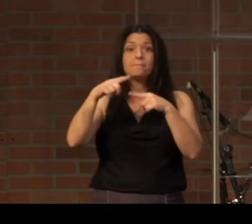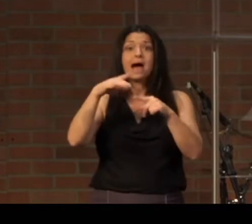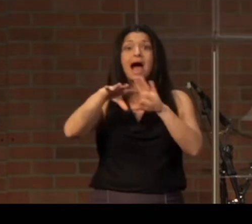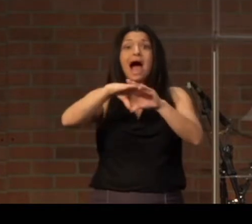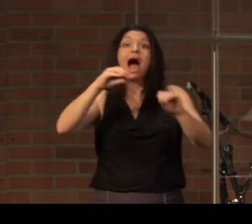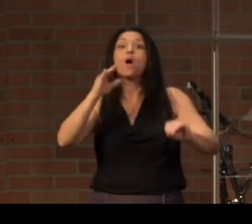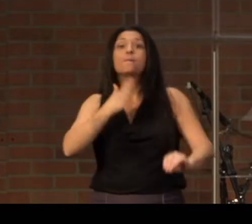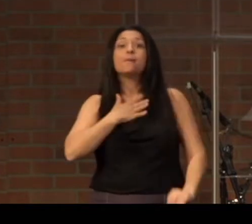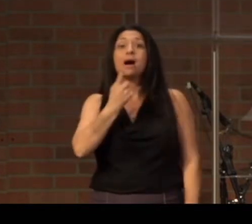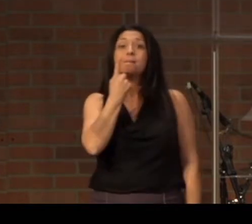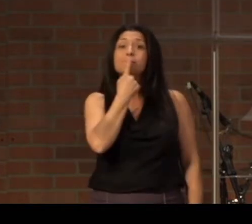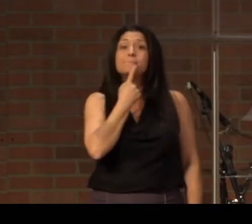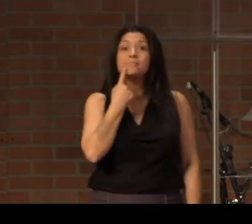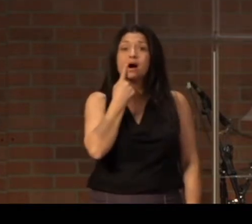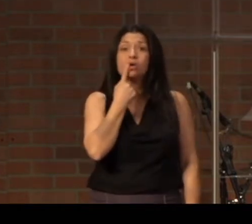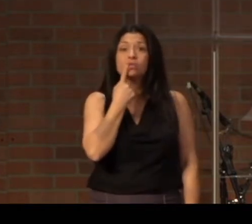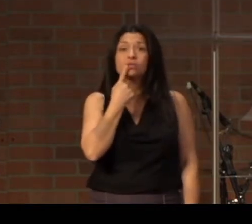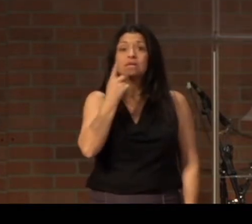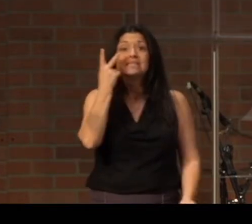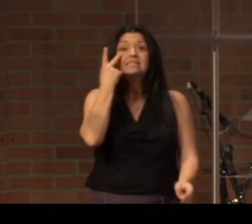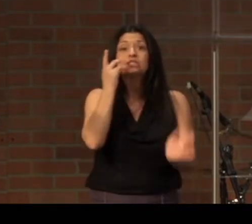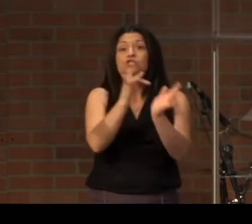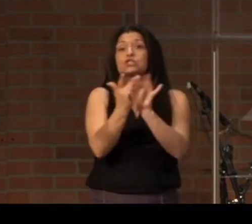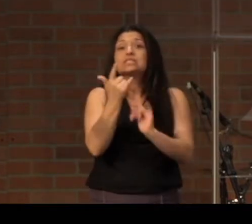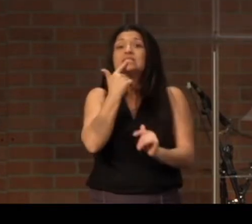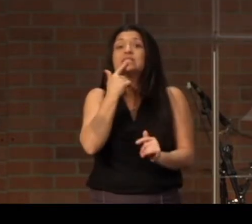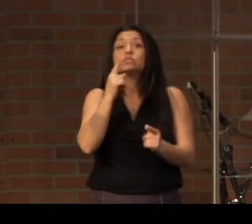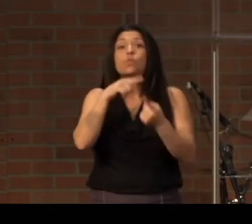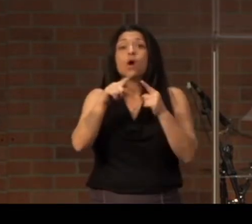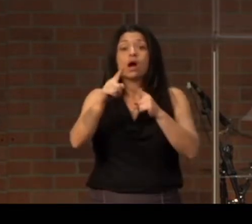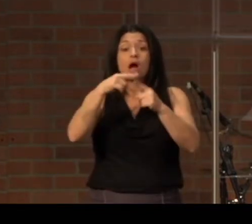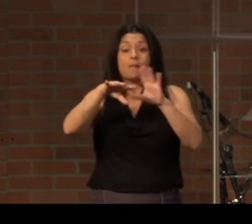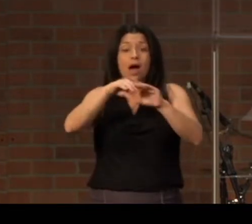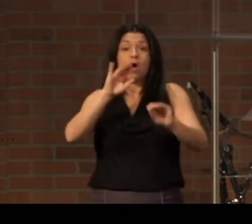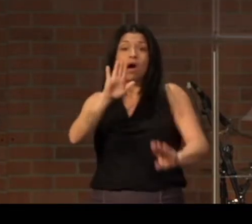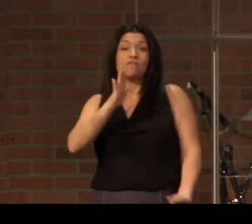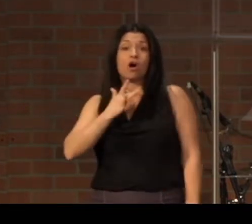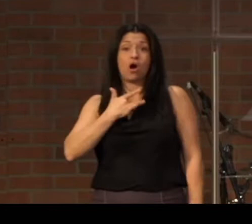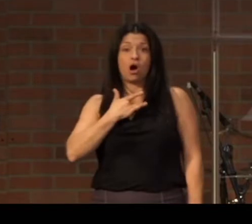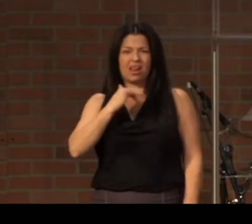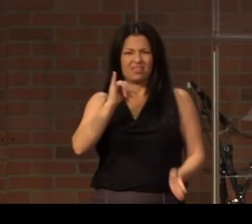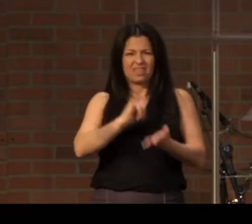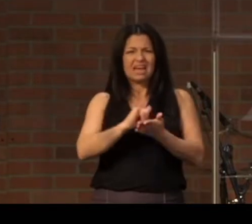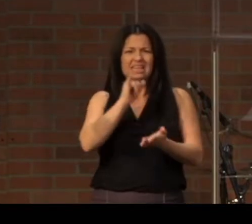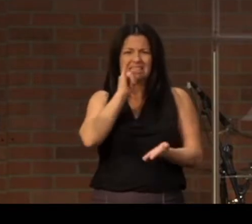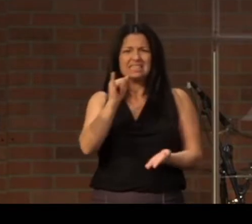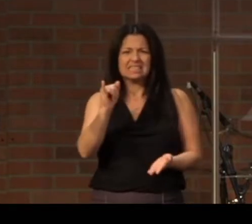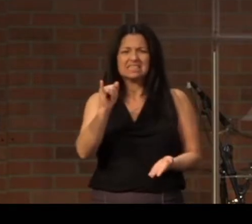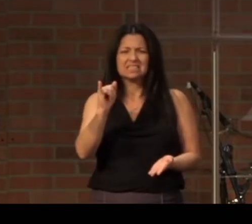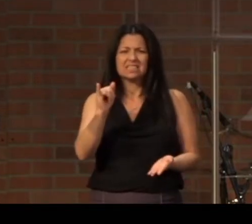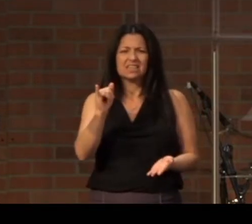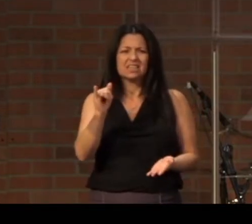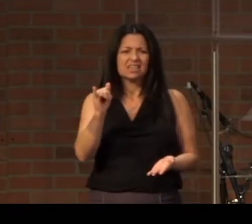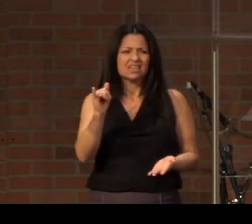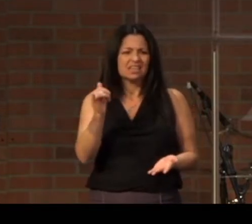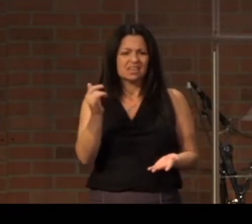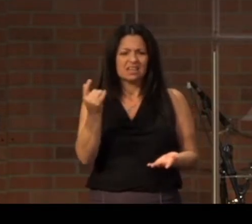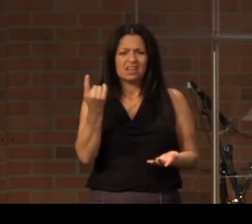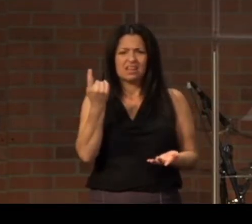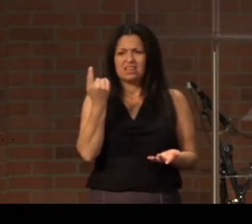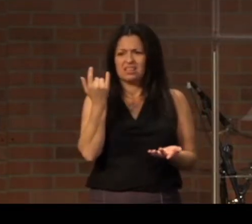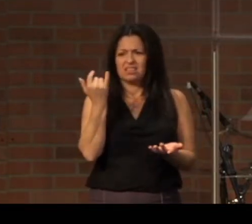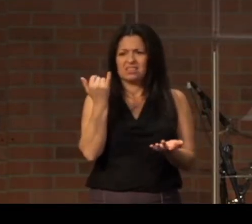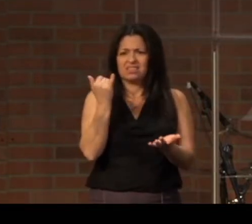the mouth reveals the heart, and my heart's a mess. That which proceeds out of the man, that is what defiles the